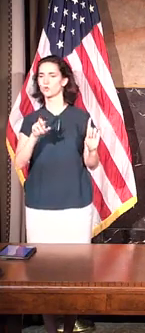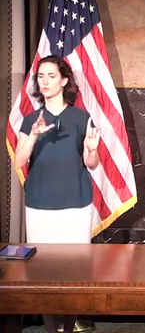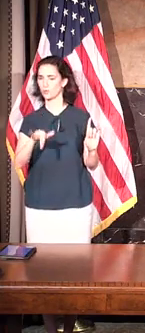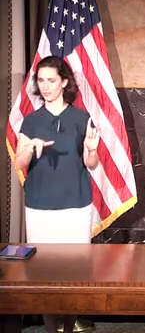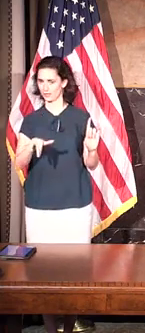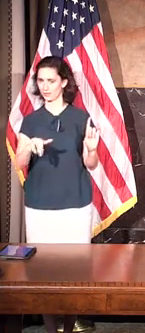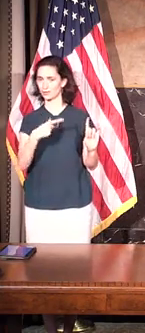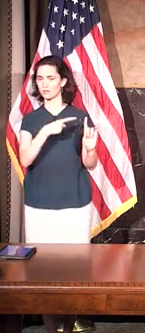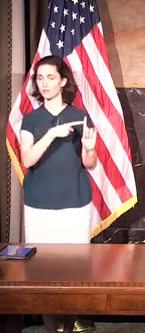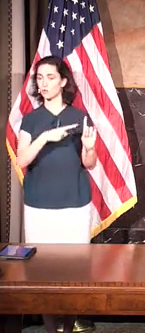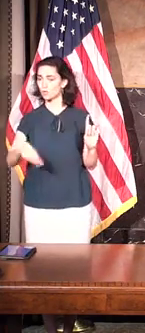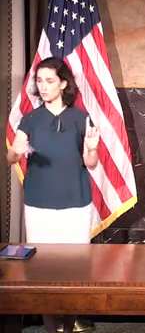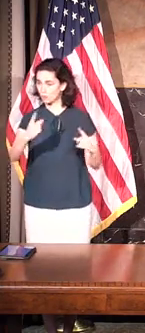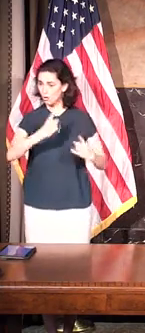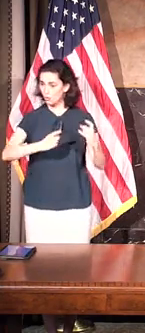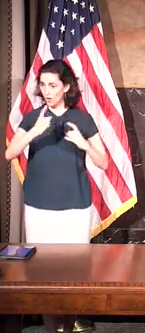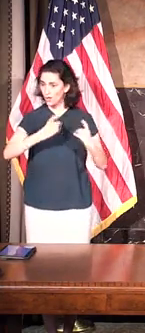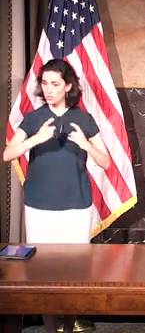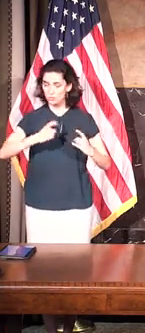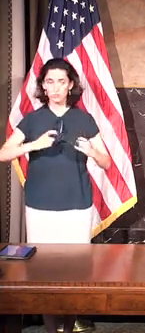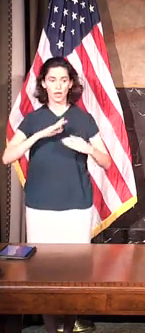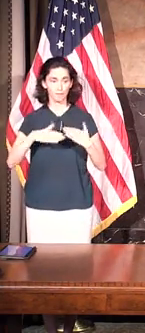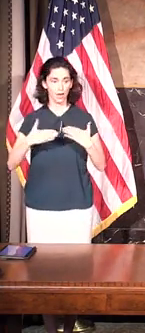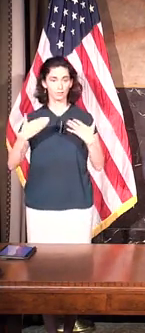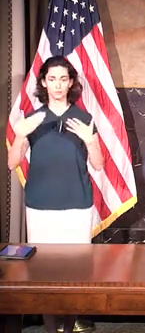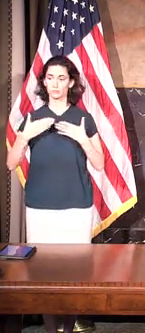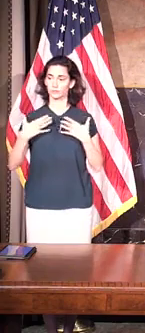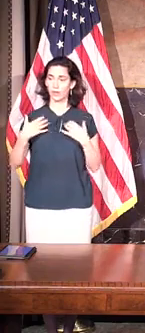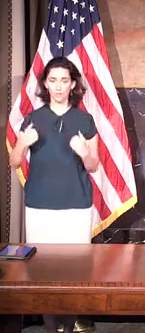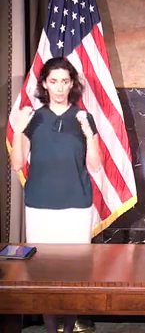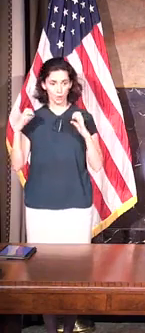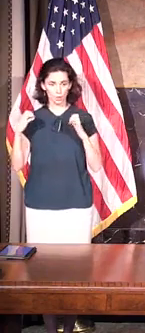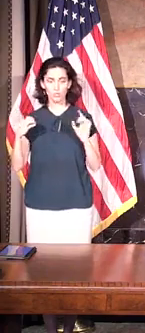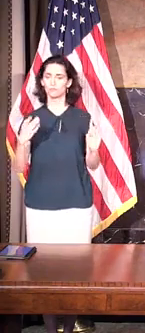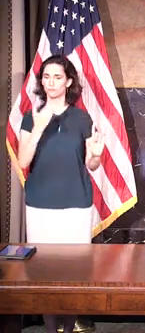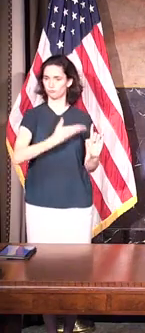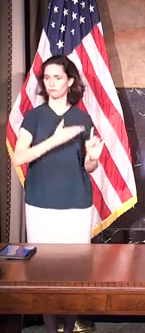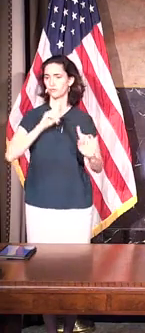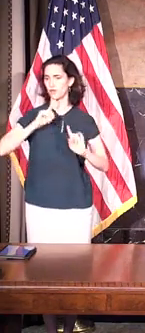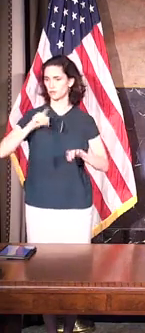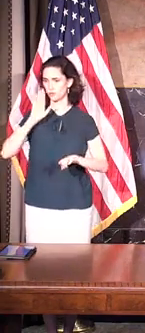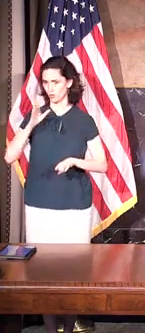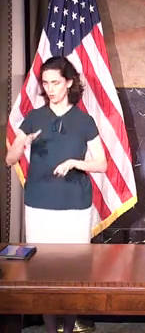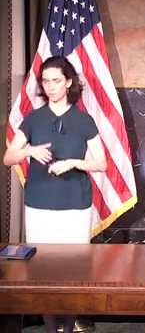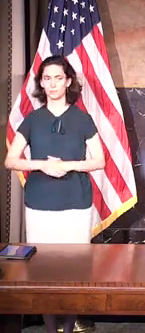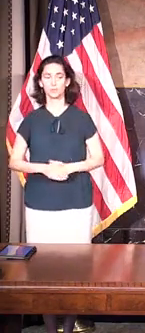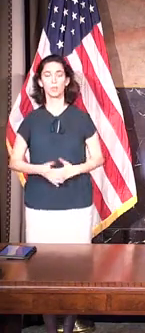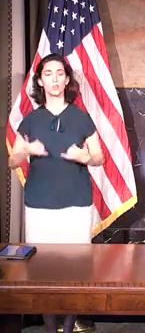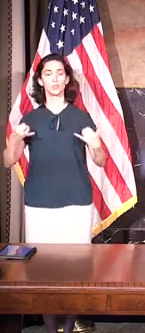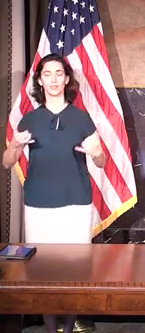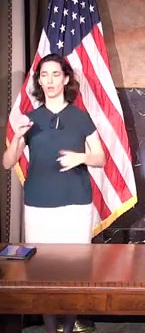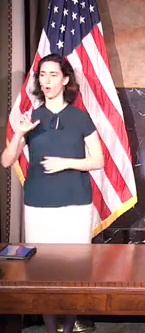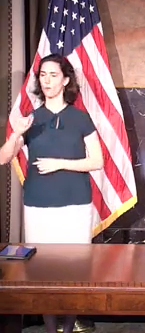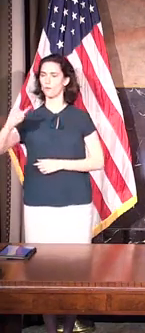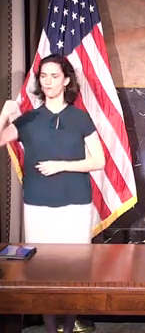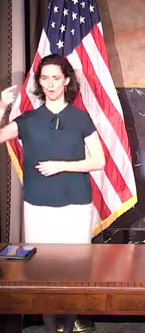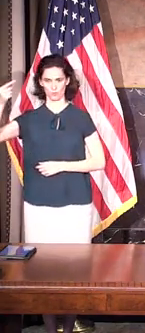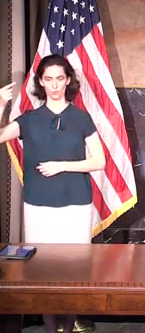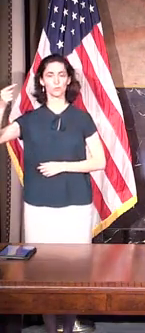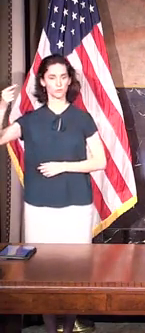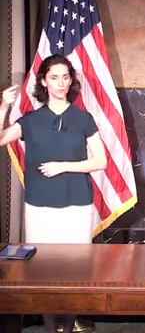answer questions on the public health emergency as well. Today is the first day of October, and